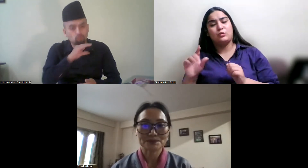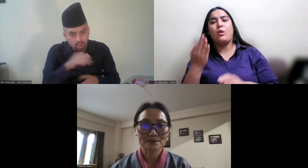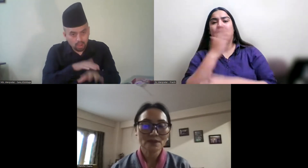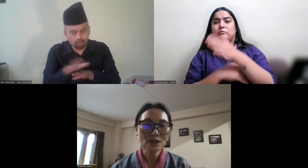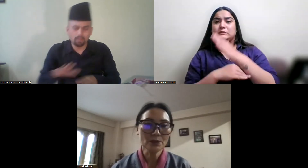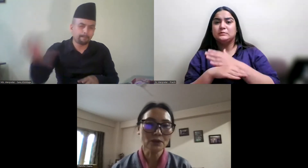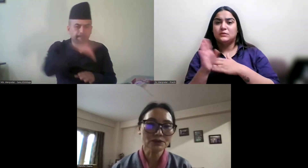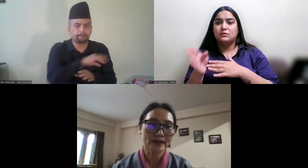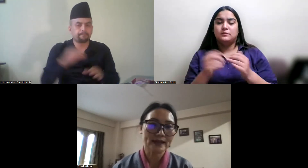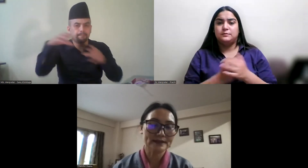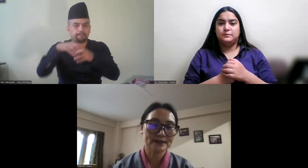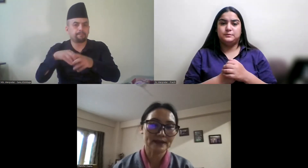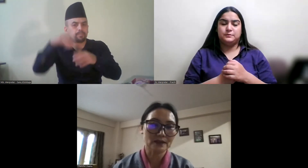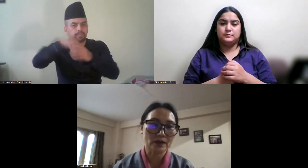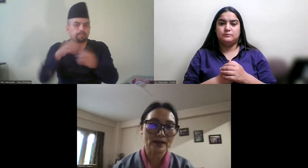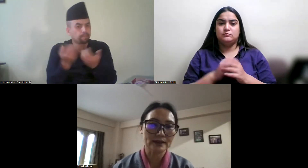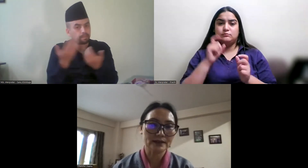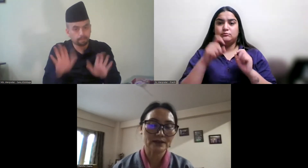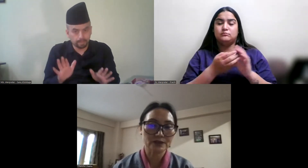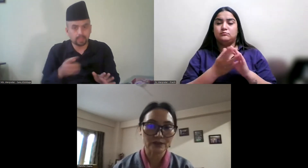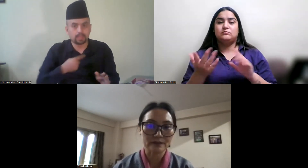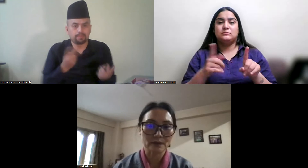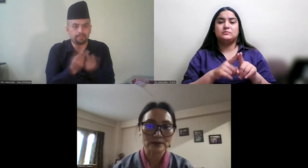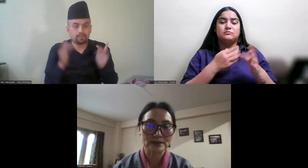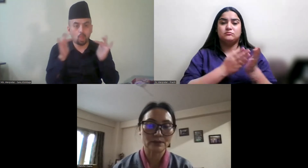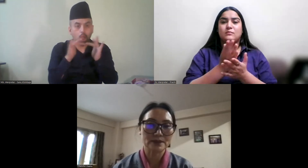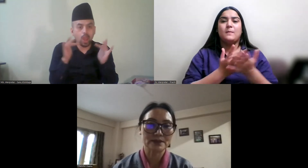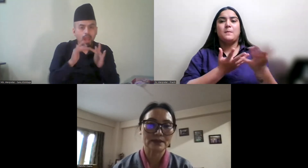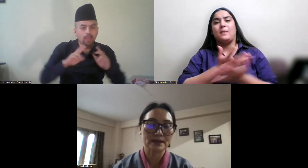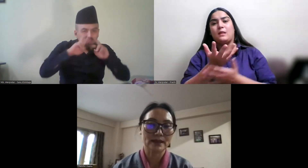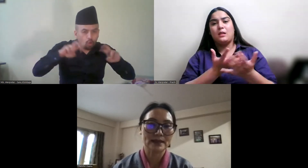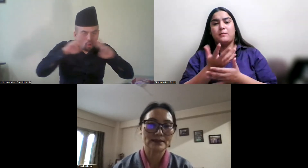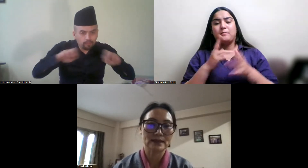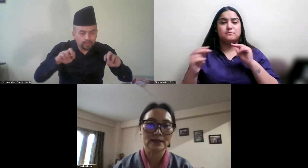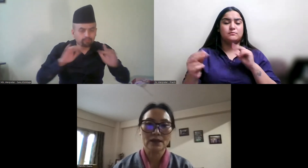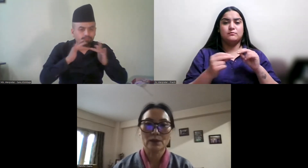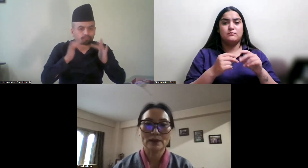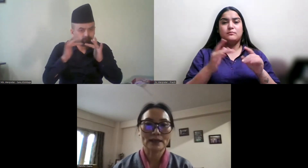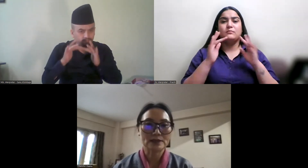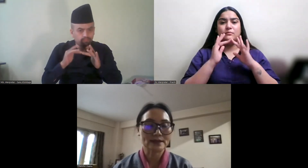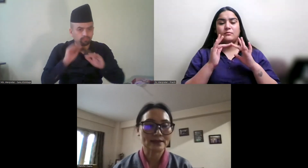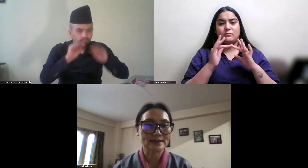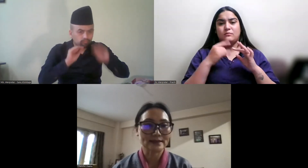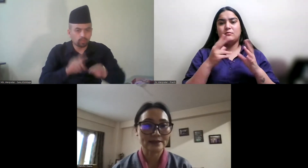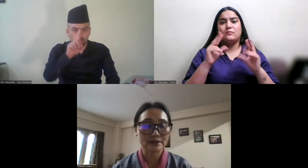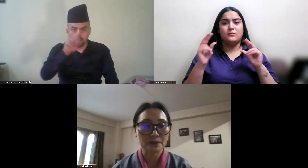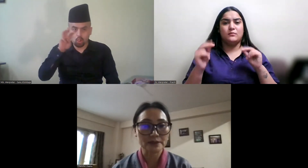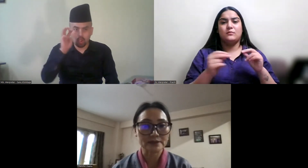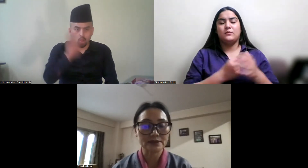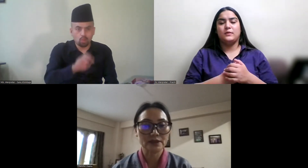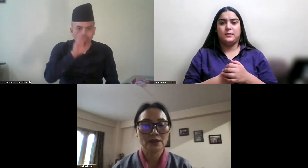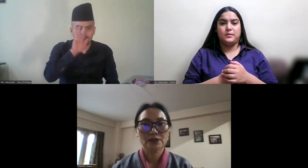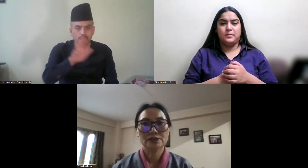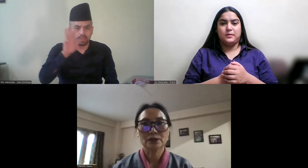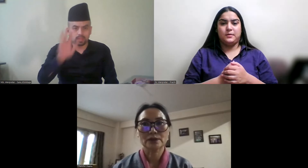on. We also had an online survey floated, which had 1,099